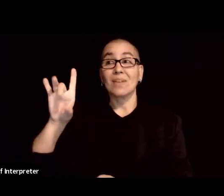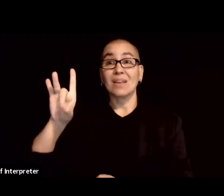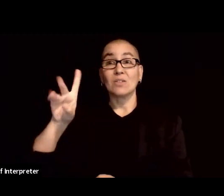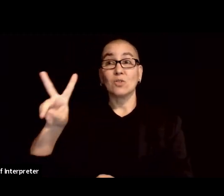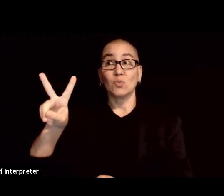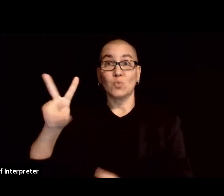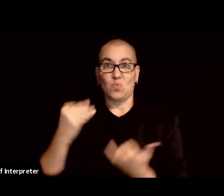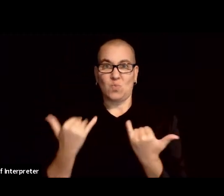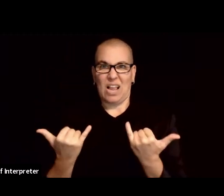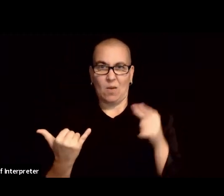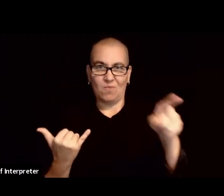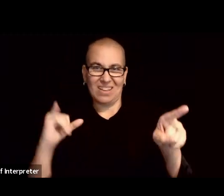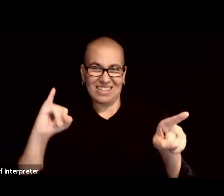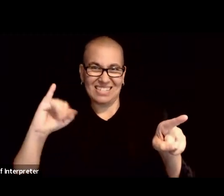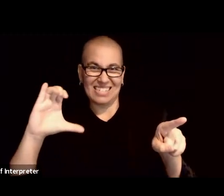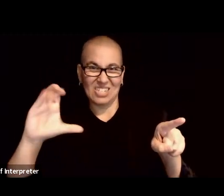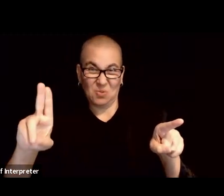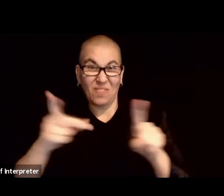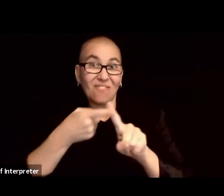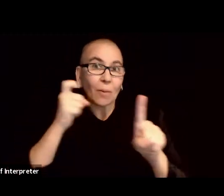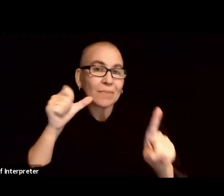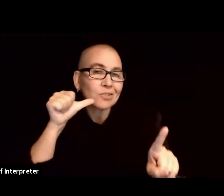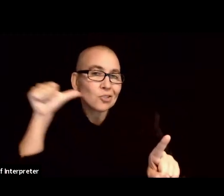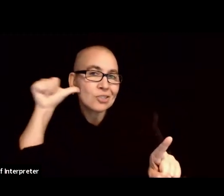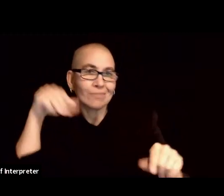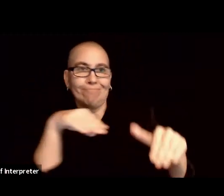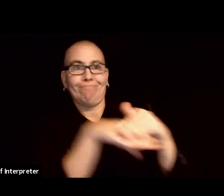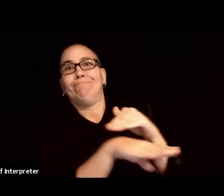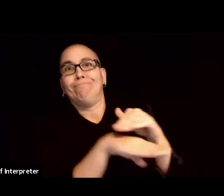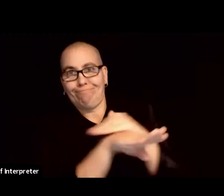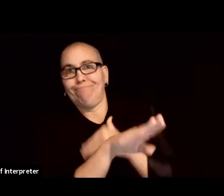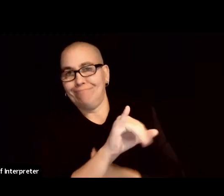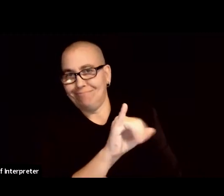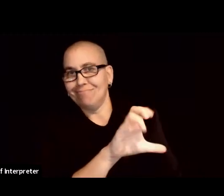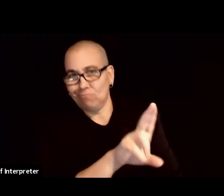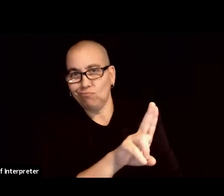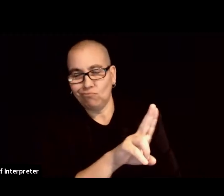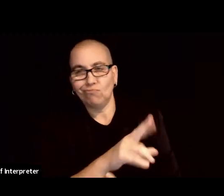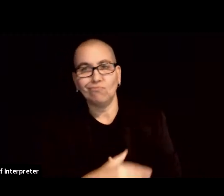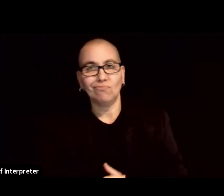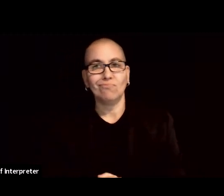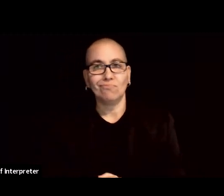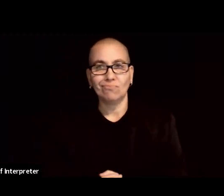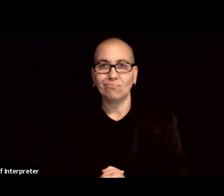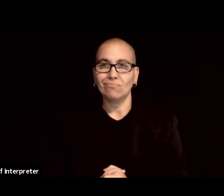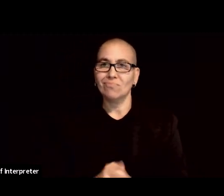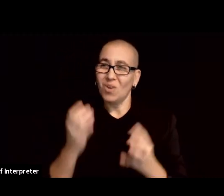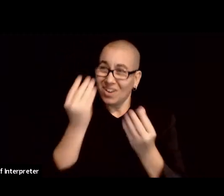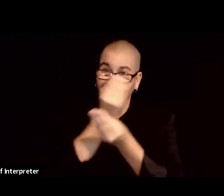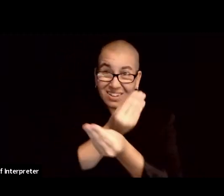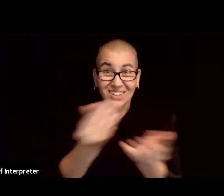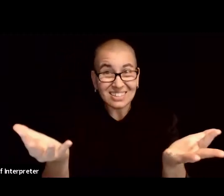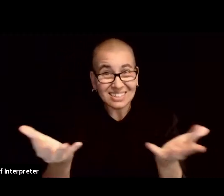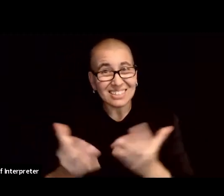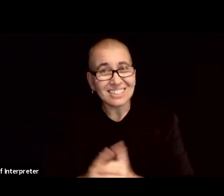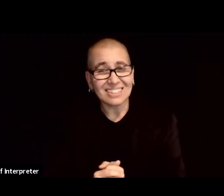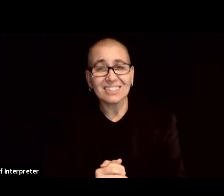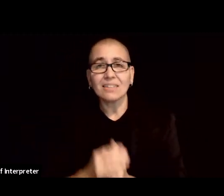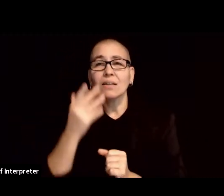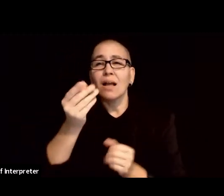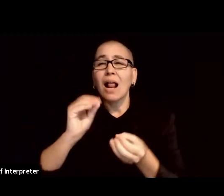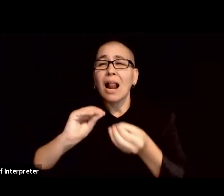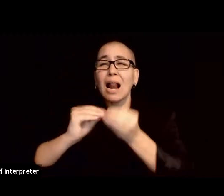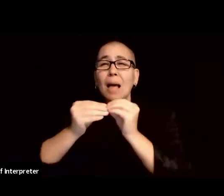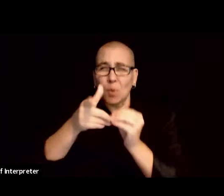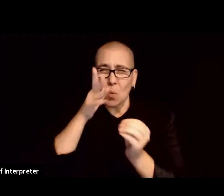note, as we have before on the calls occasionally, that there is some variability in the number of cases reported on any given